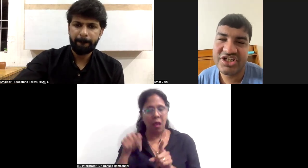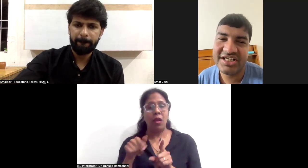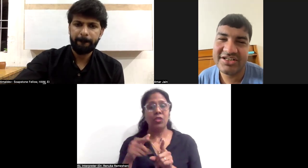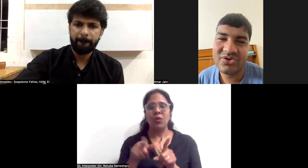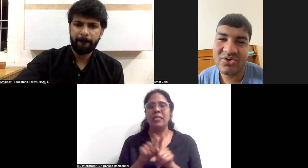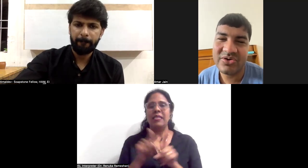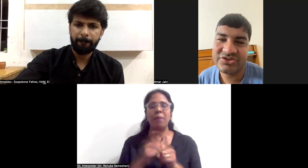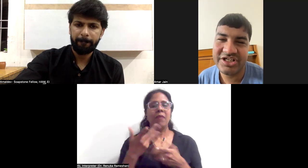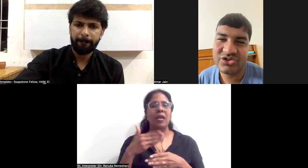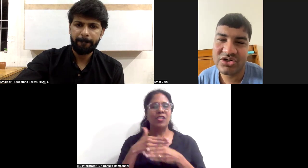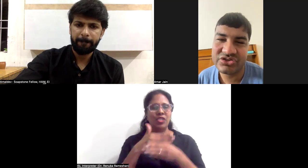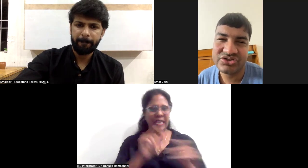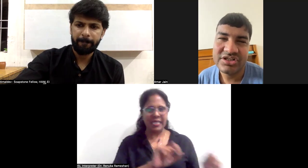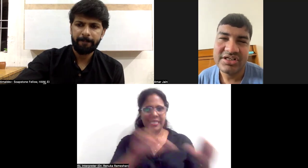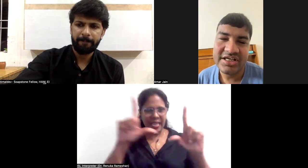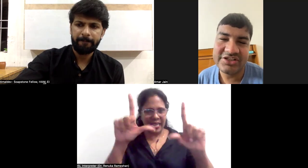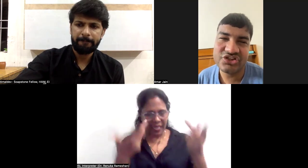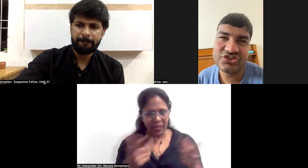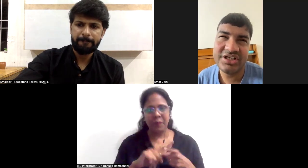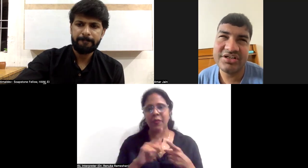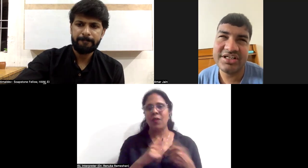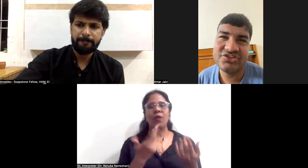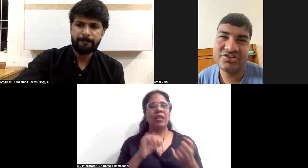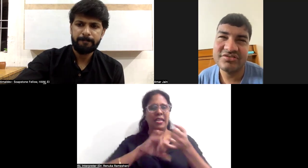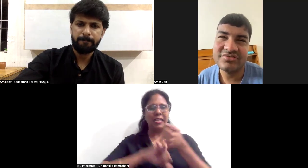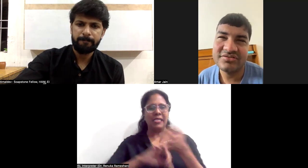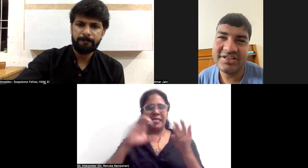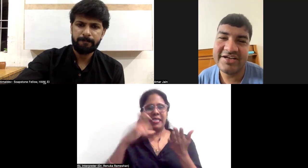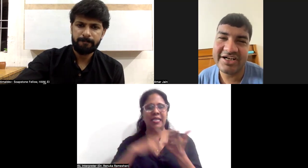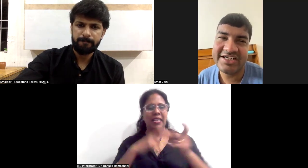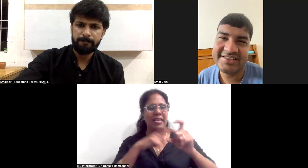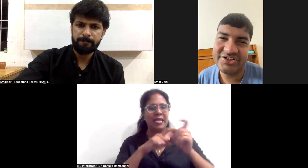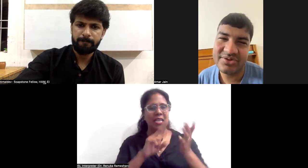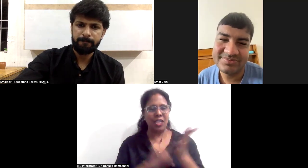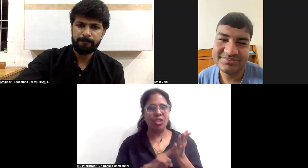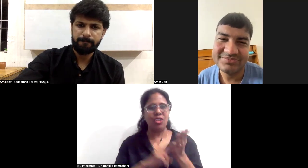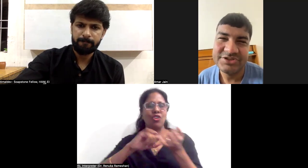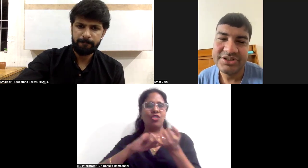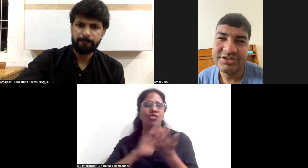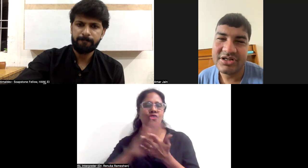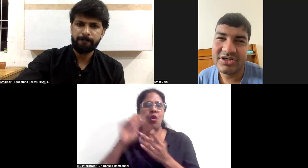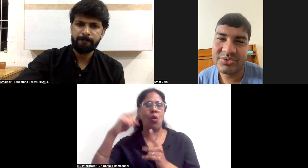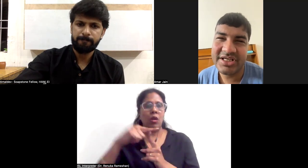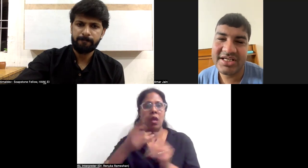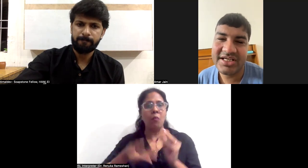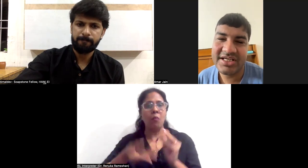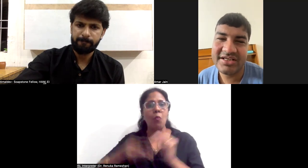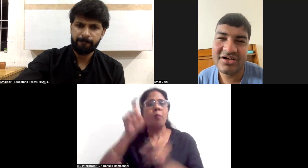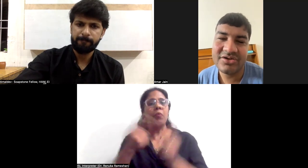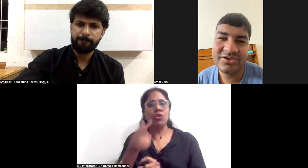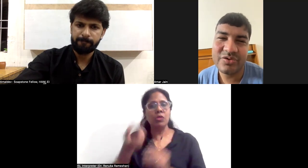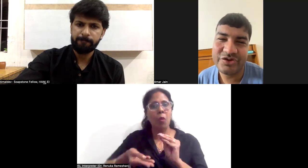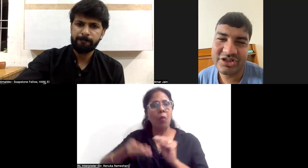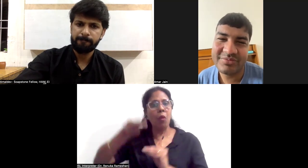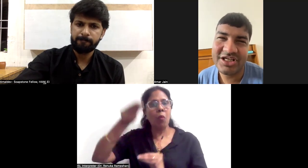screen sharing or screenshots has just increased left, right, center. Today, in